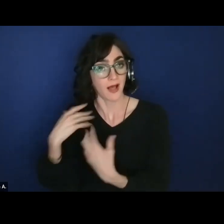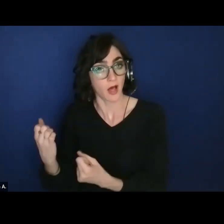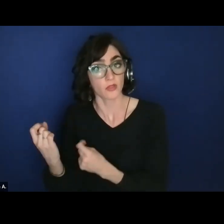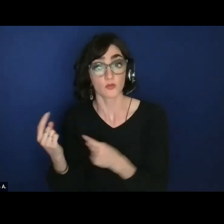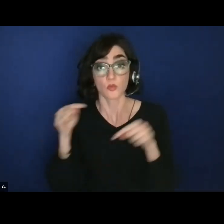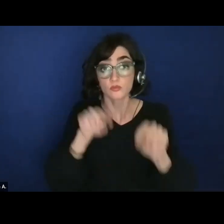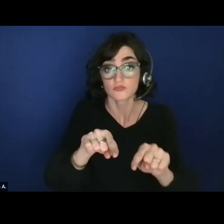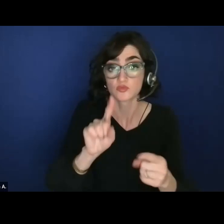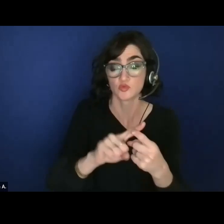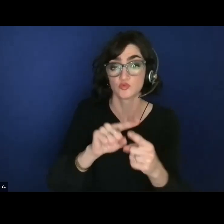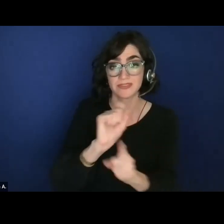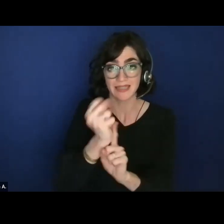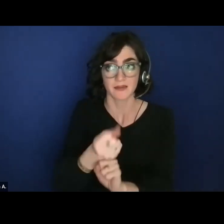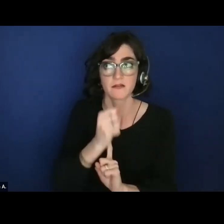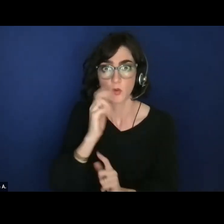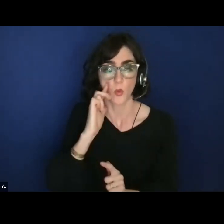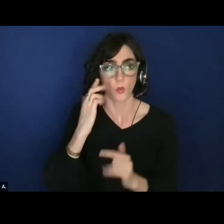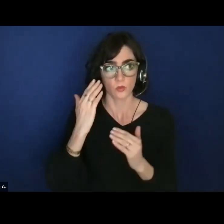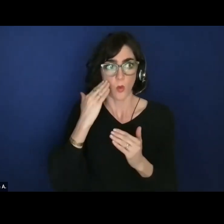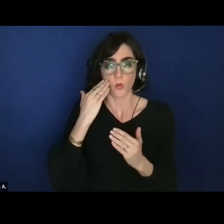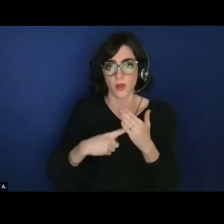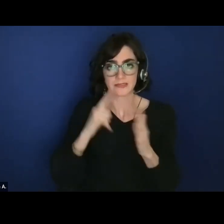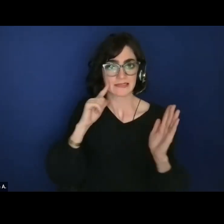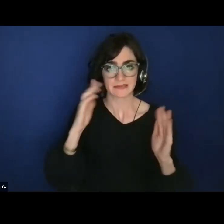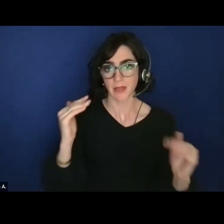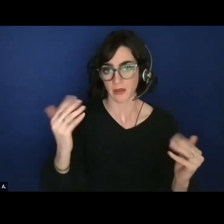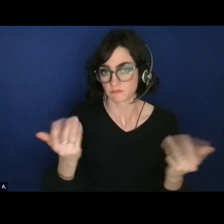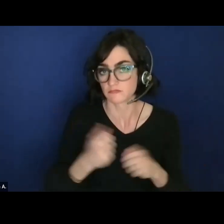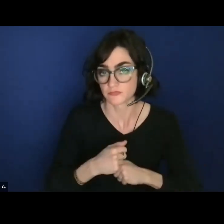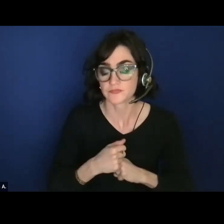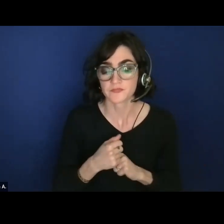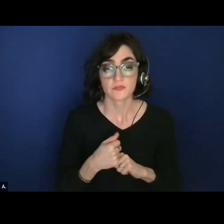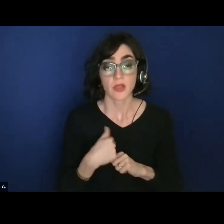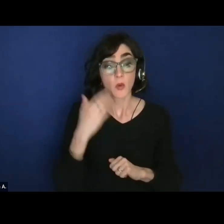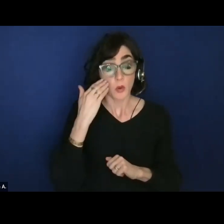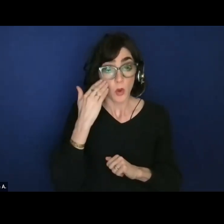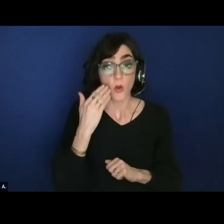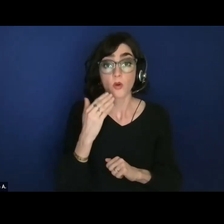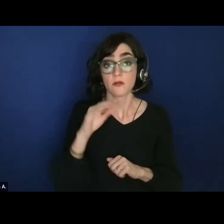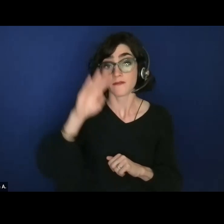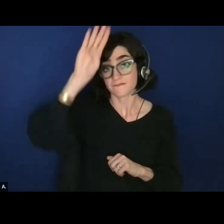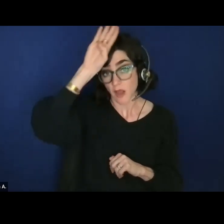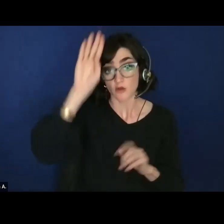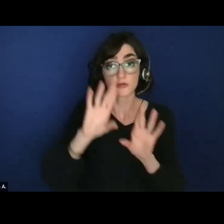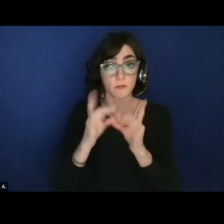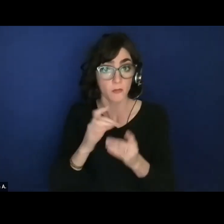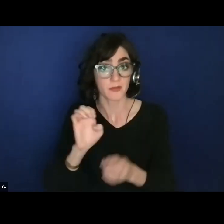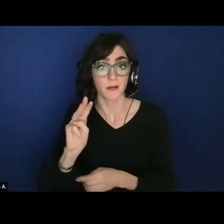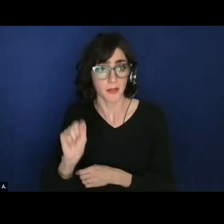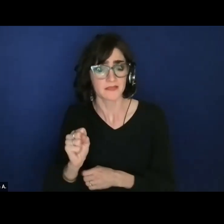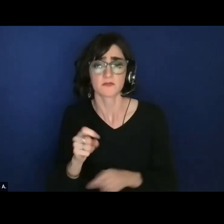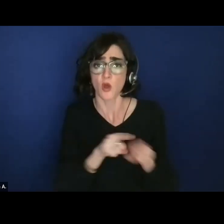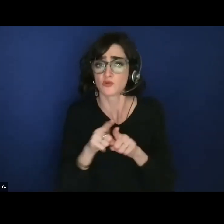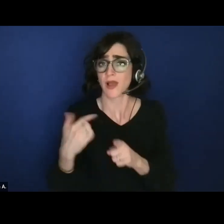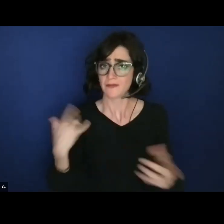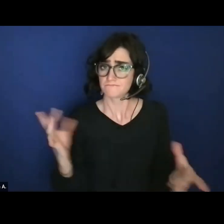expect. And so they always say, yeah, we walk into a scene and I know that they have a great connection to law enforcement, that if it's not